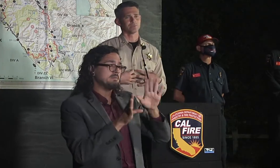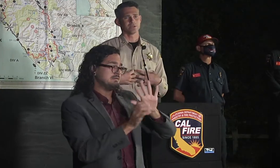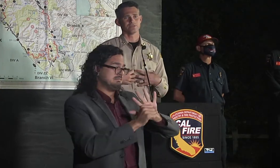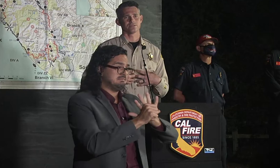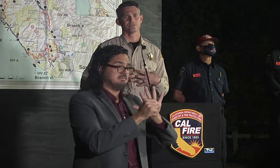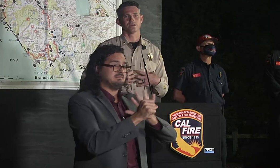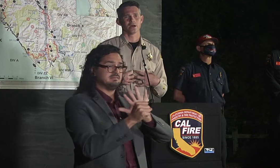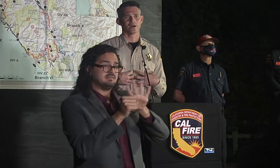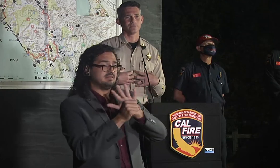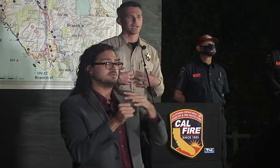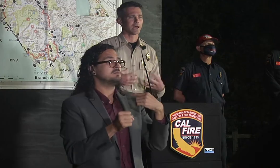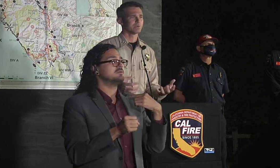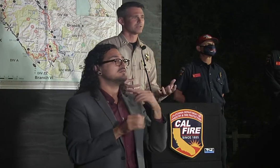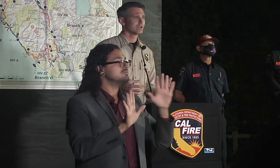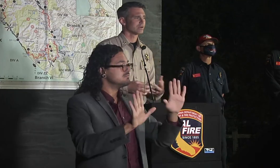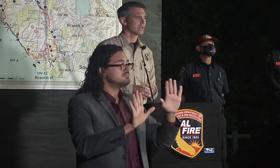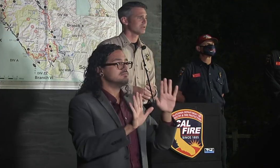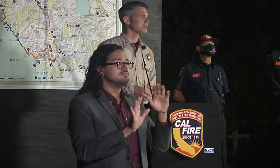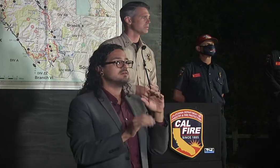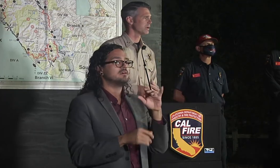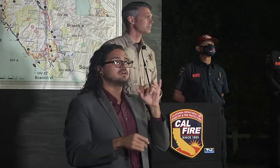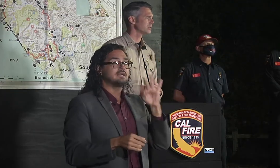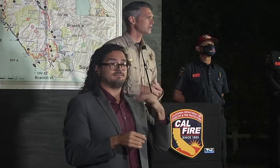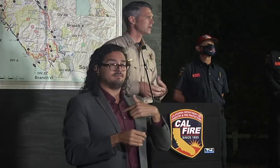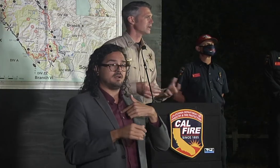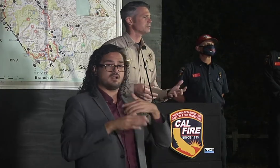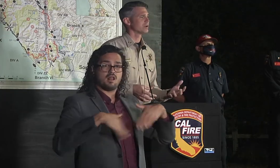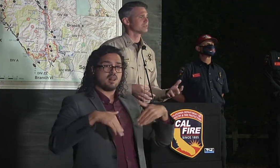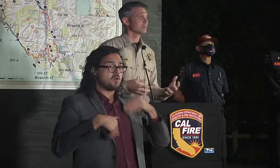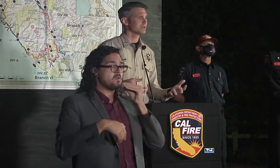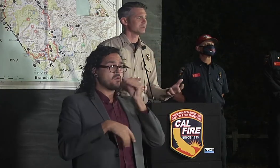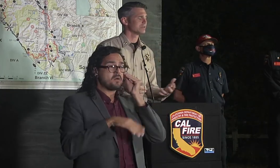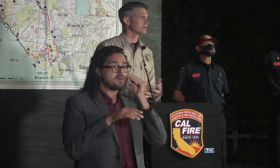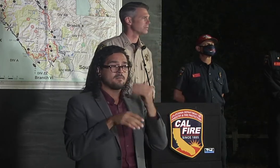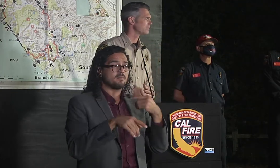I was displaced and I was in an area that hadn't been repopulated